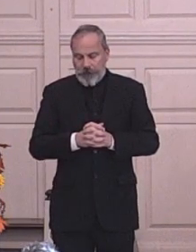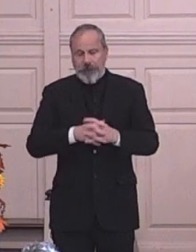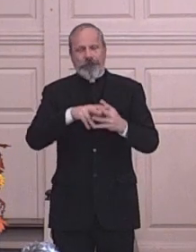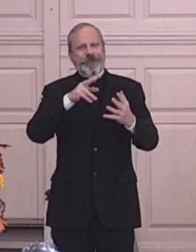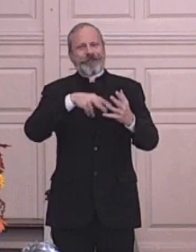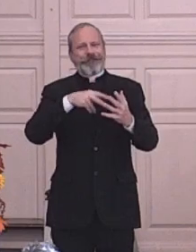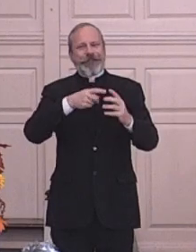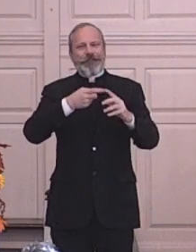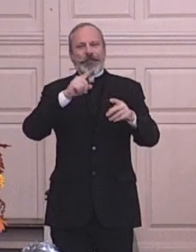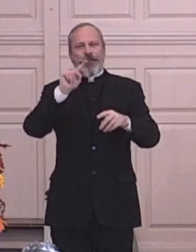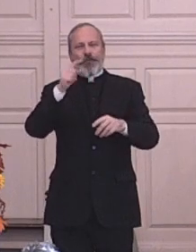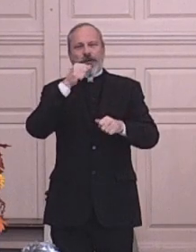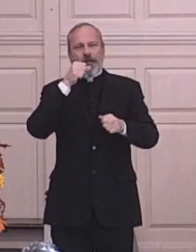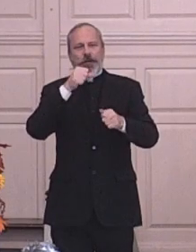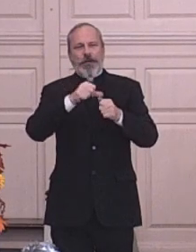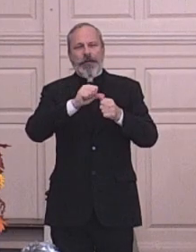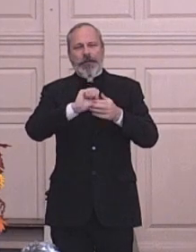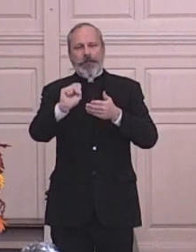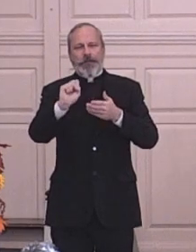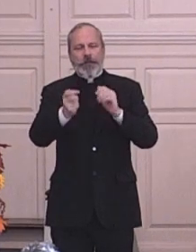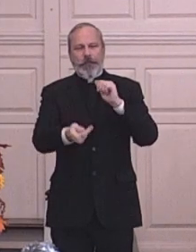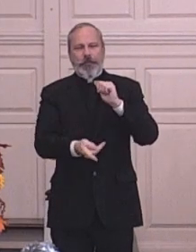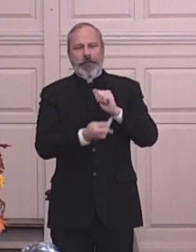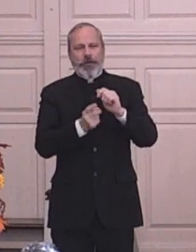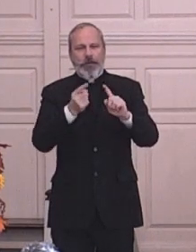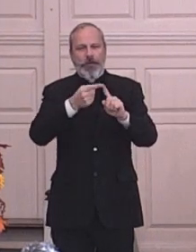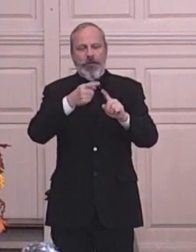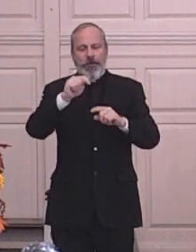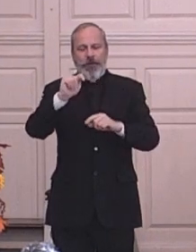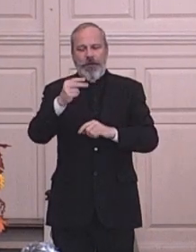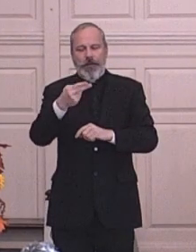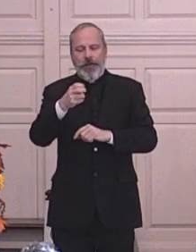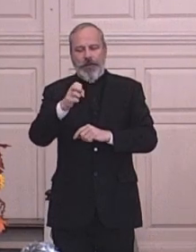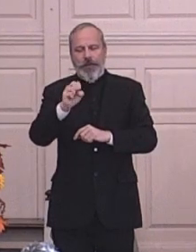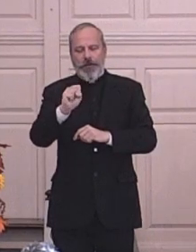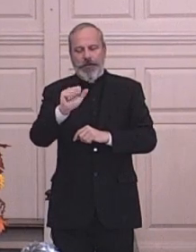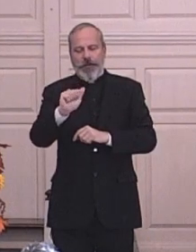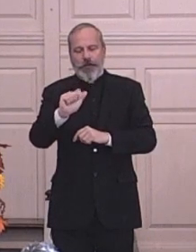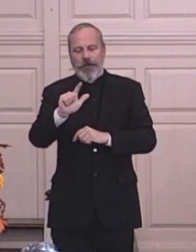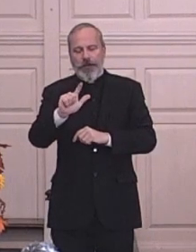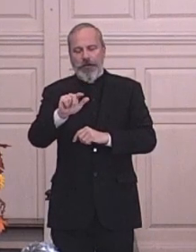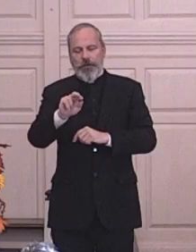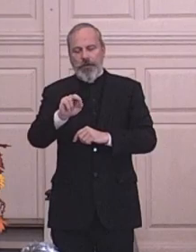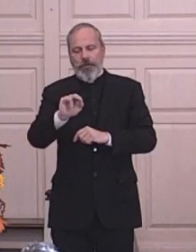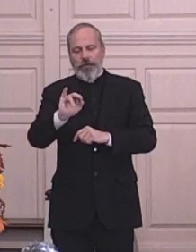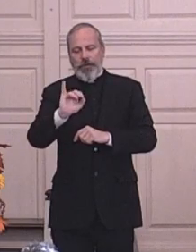Lord. A reading from the first letter of St. Paul to the Thessalonians.